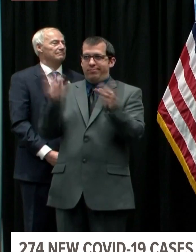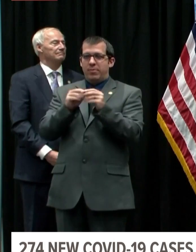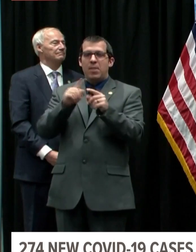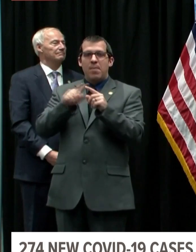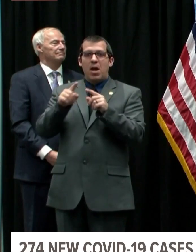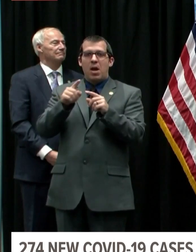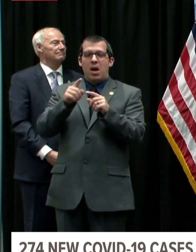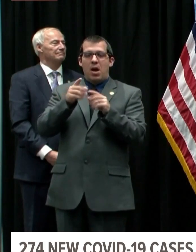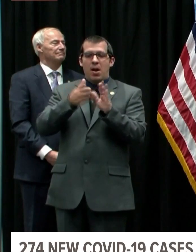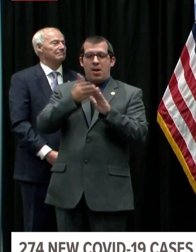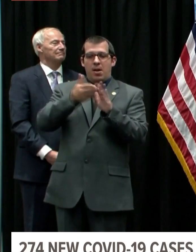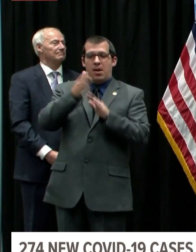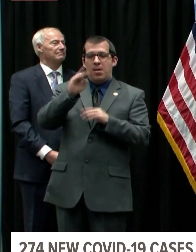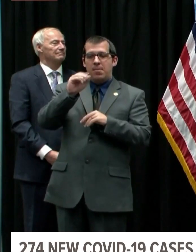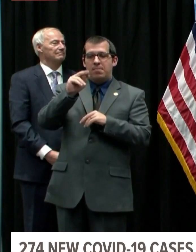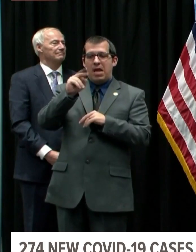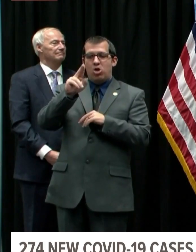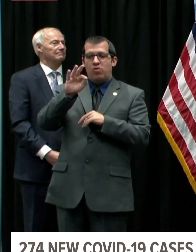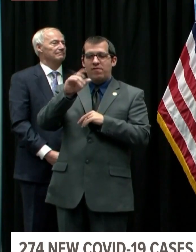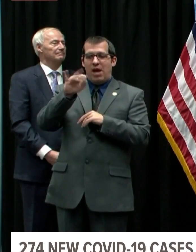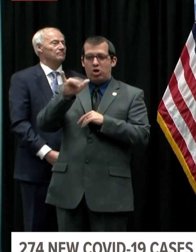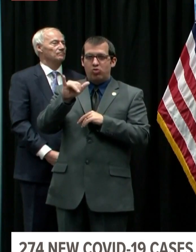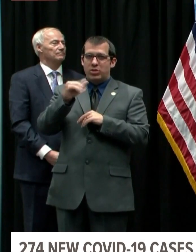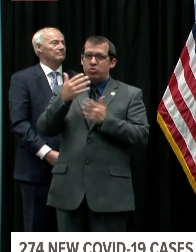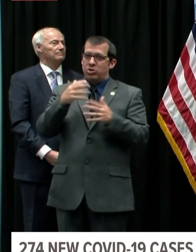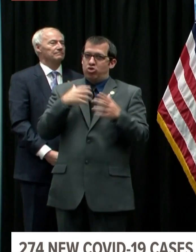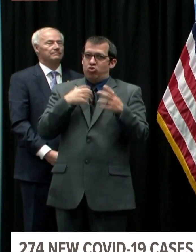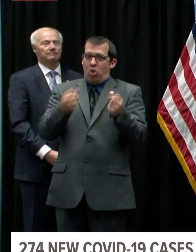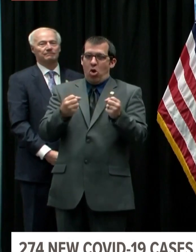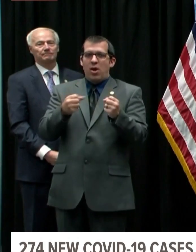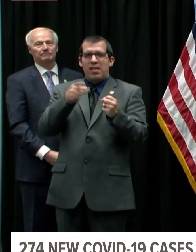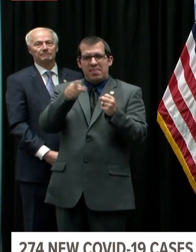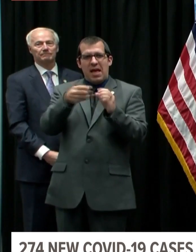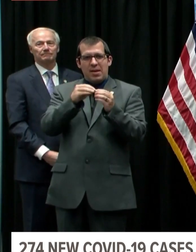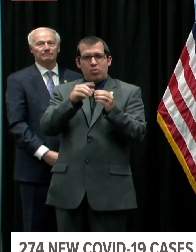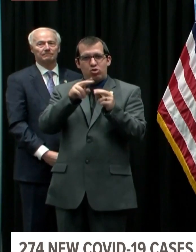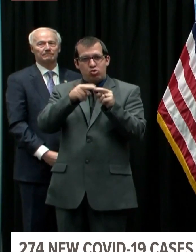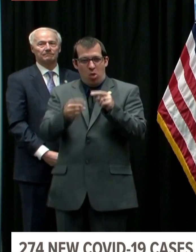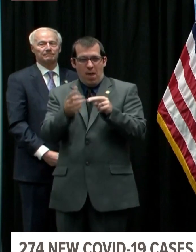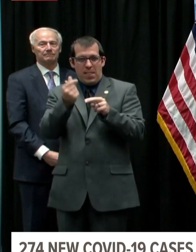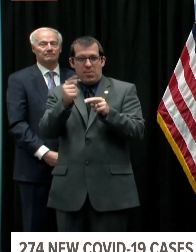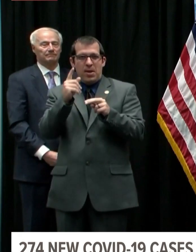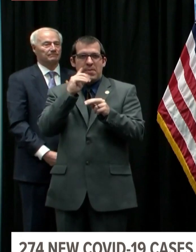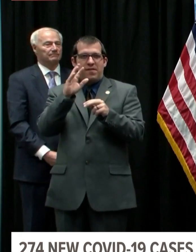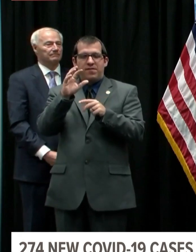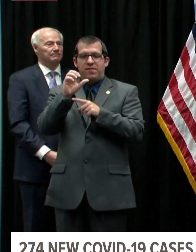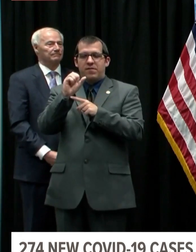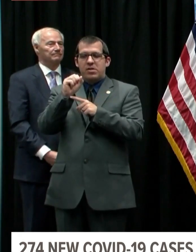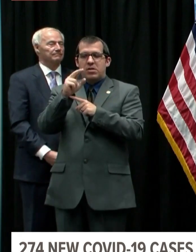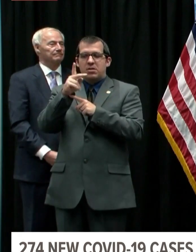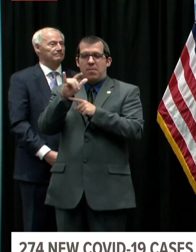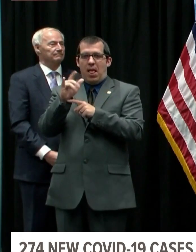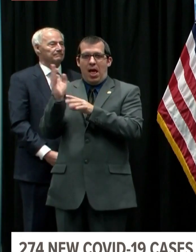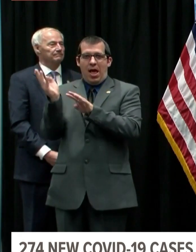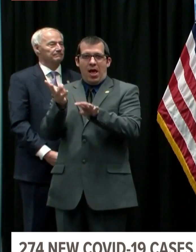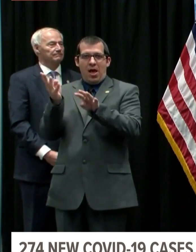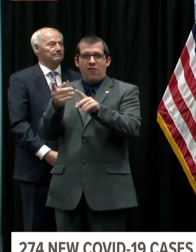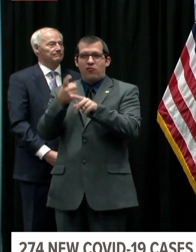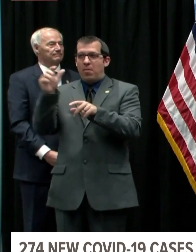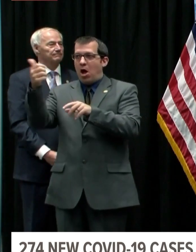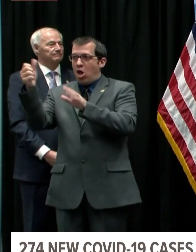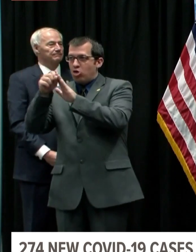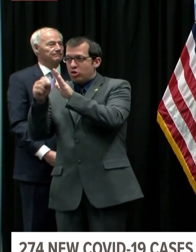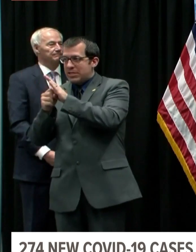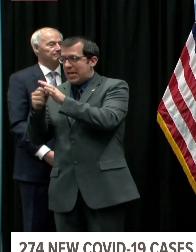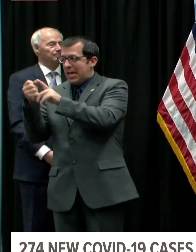was holding very strong. That's starting to see some numbers drop a little bit in that because of the supply chain that other states who are impacted,